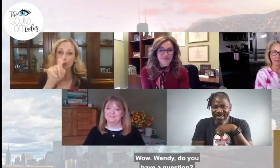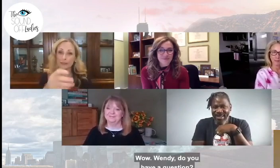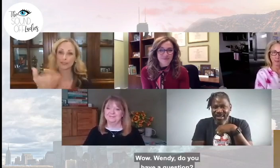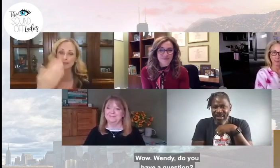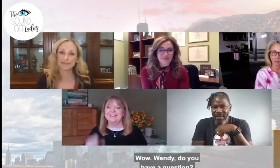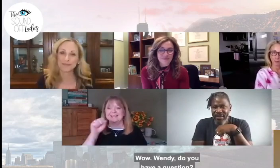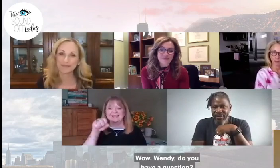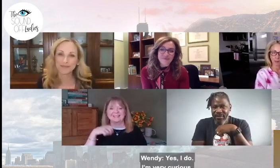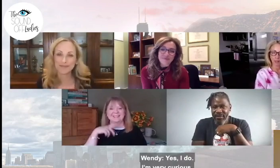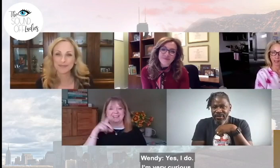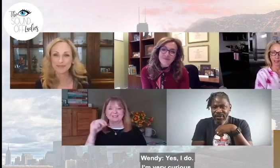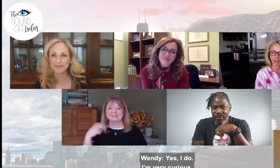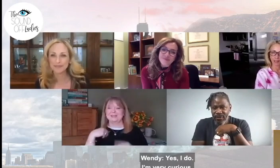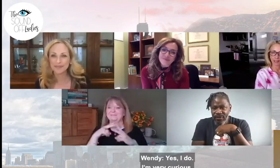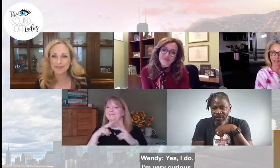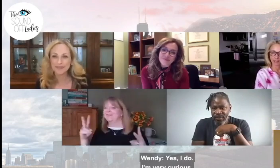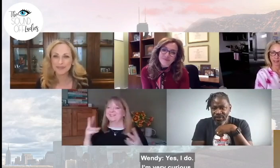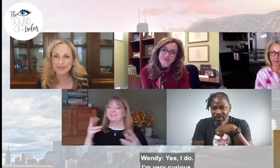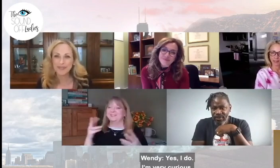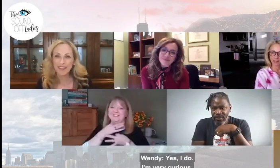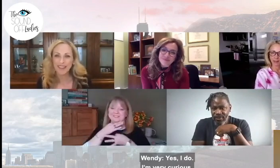When did you have a question? Yes.